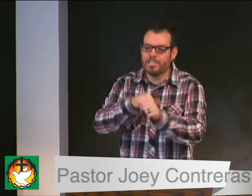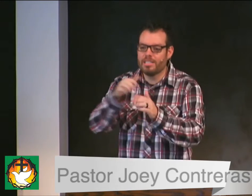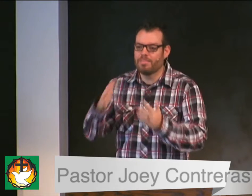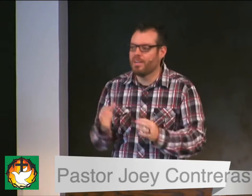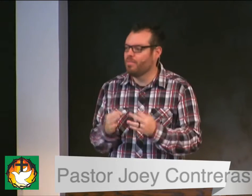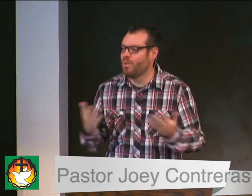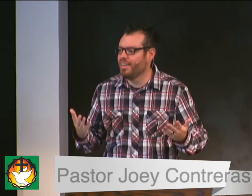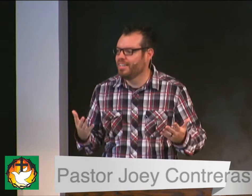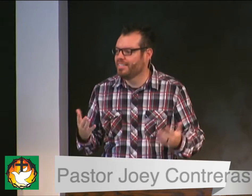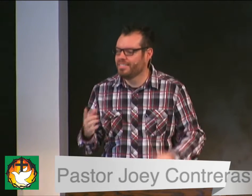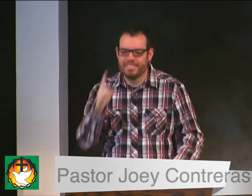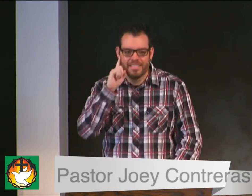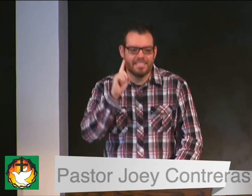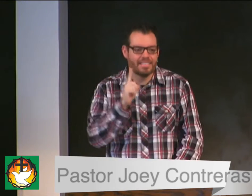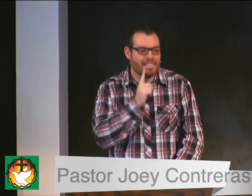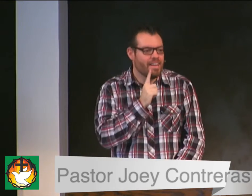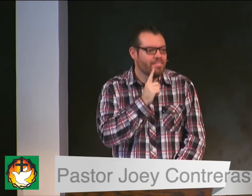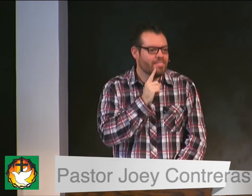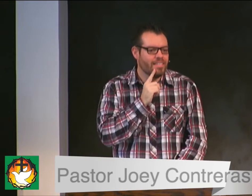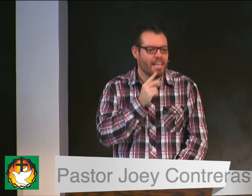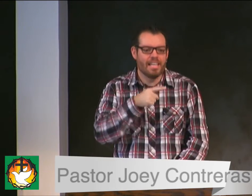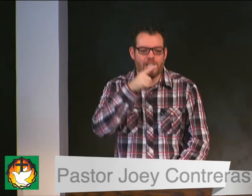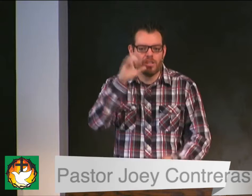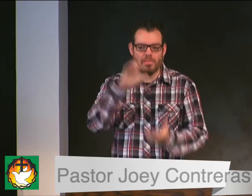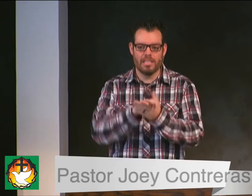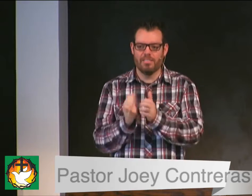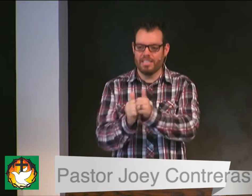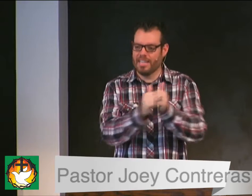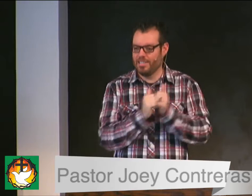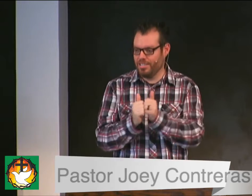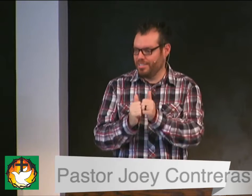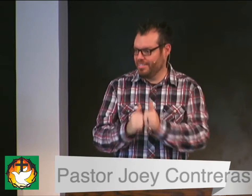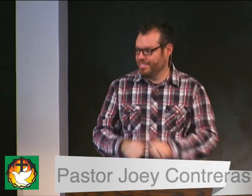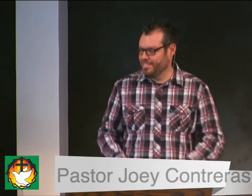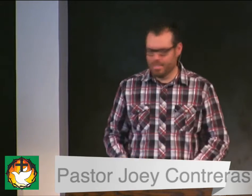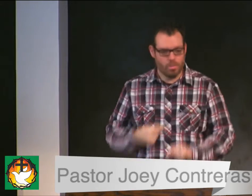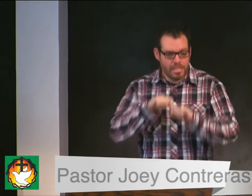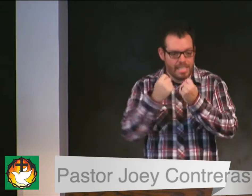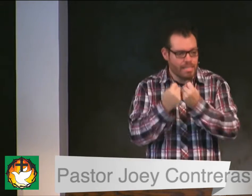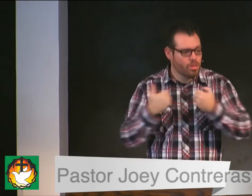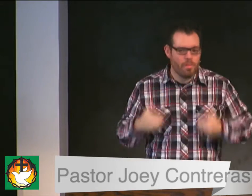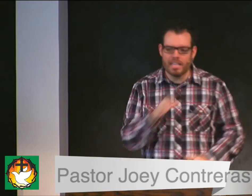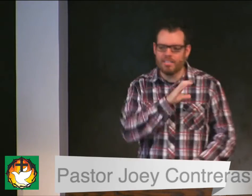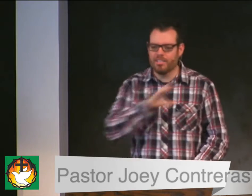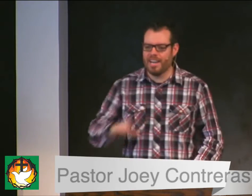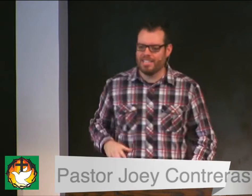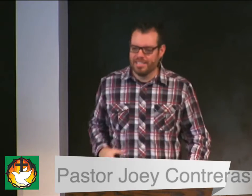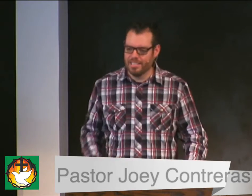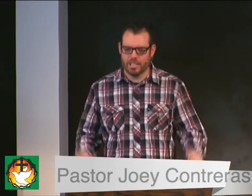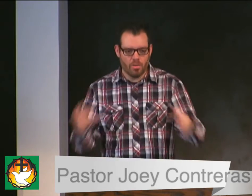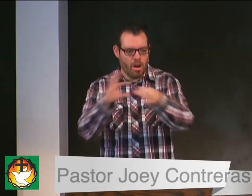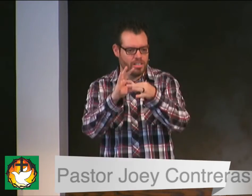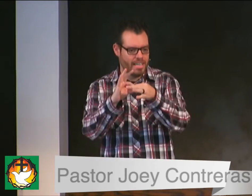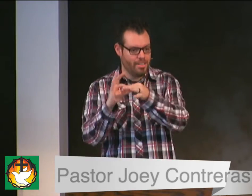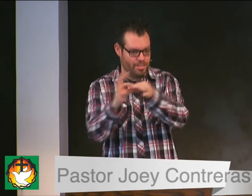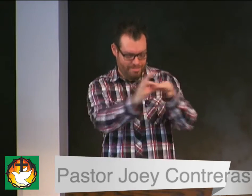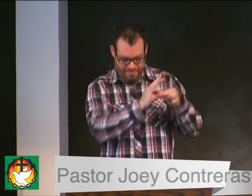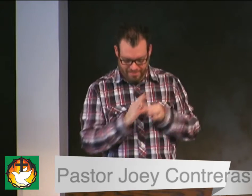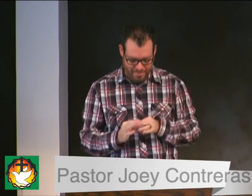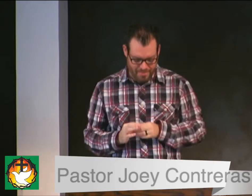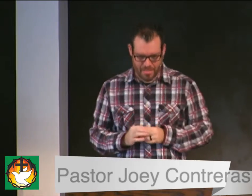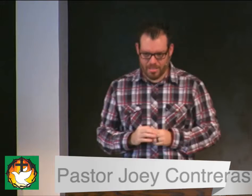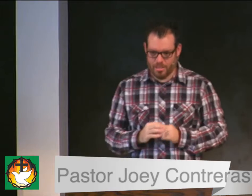we're fellowships of what? Deaf and hearing believers together. We're a team, we're a body of Christ, so we're all